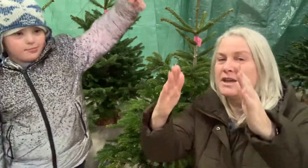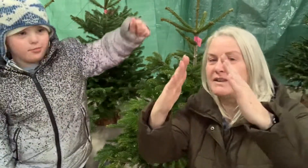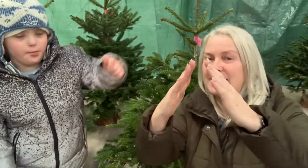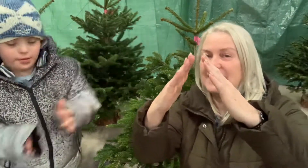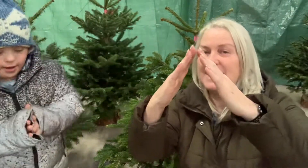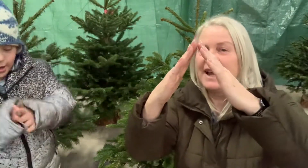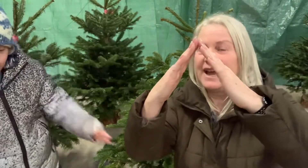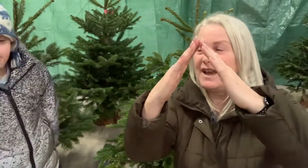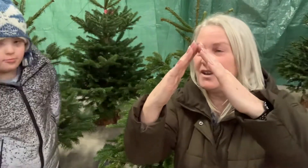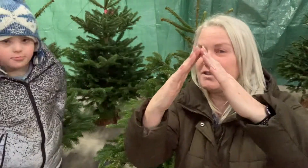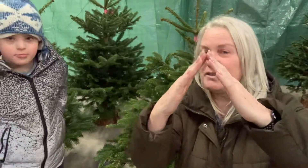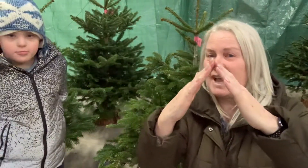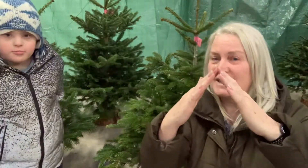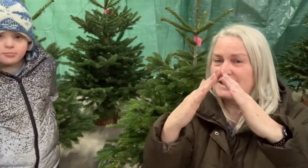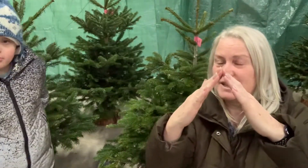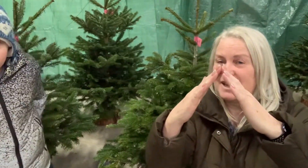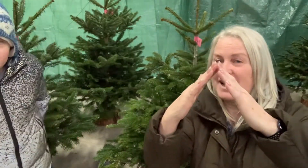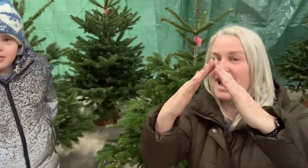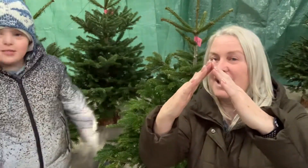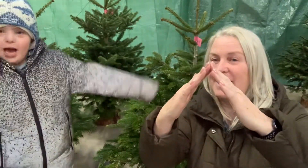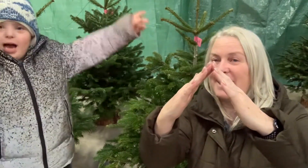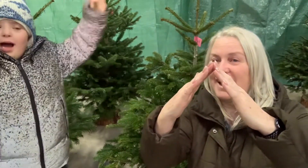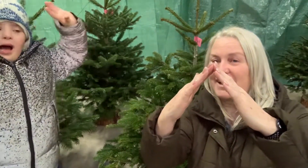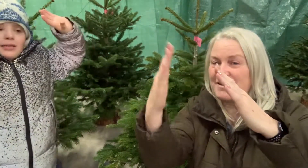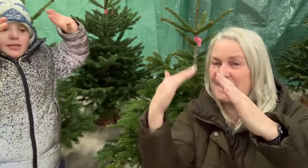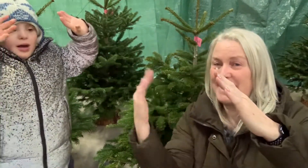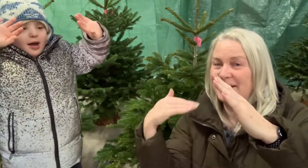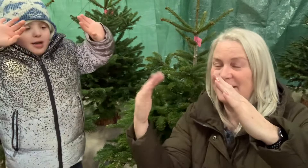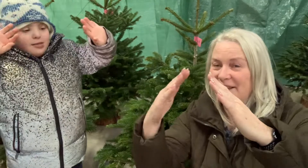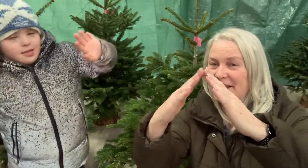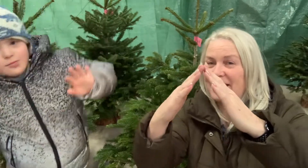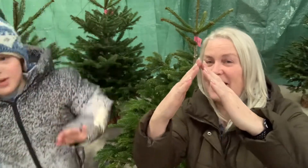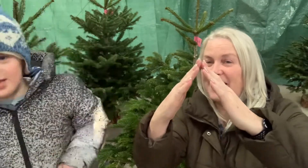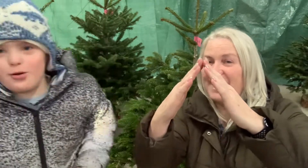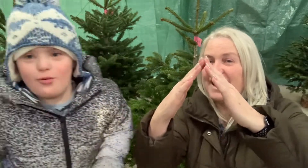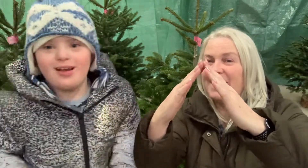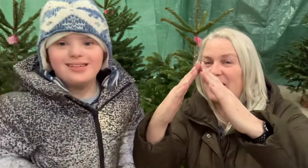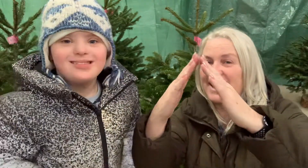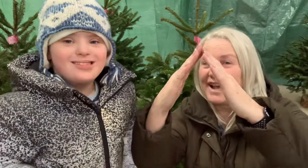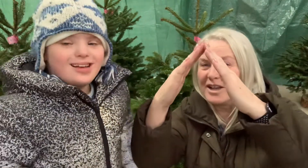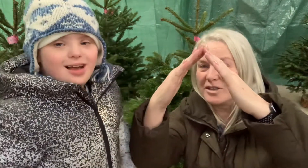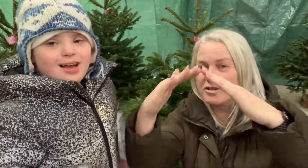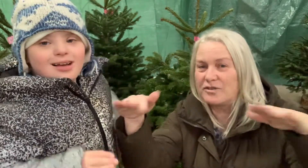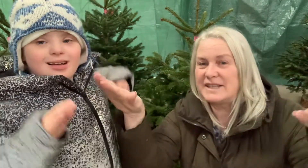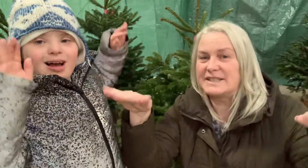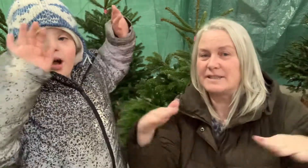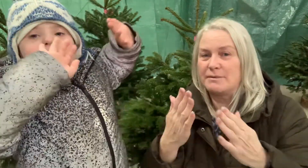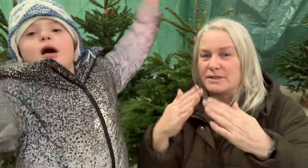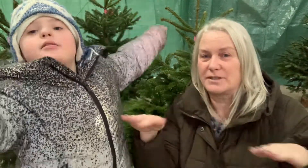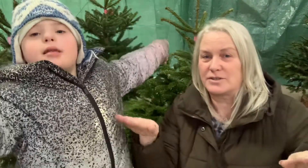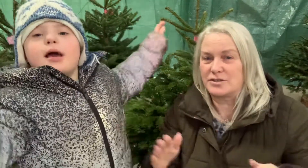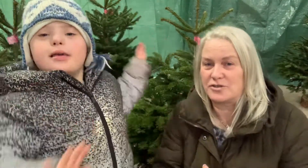Mum. Ready? Ready, hands? Yeah. Come here. Thank you. Christmas not tree. Ye.